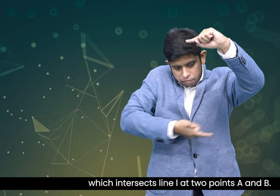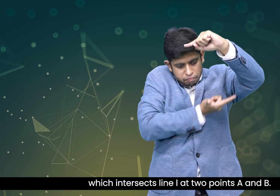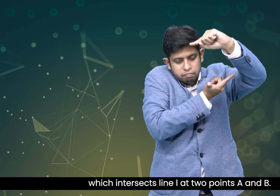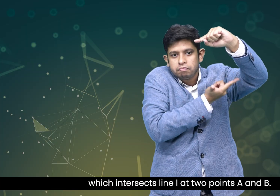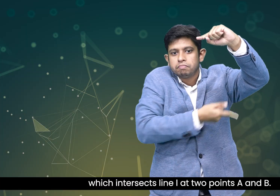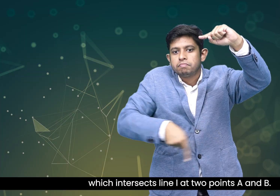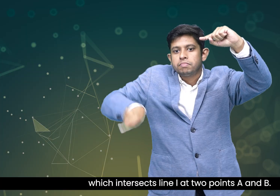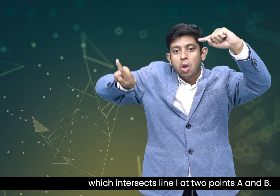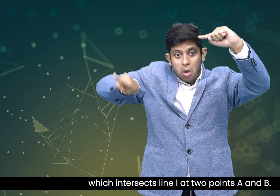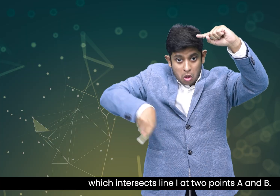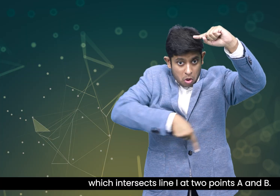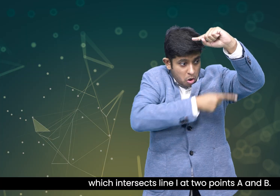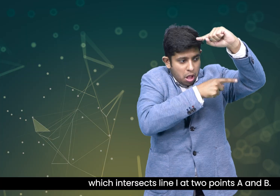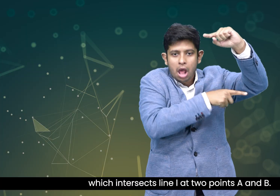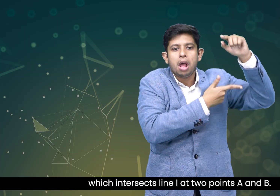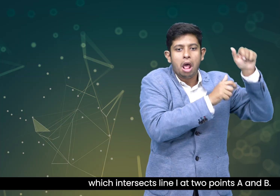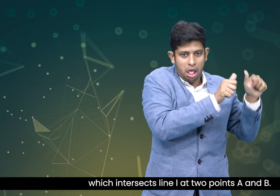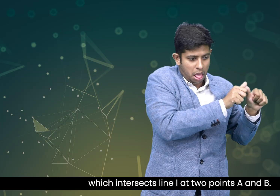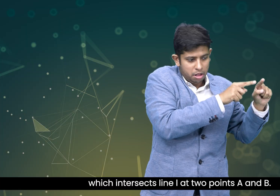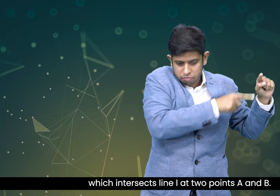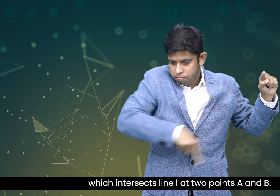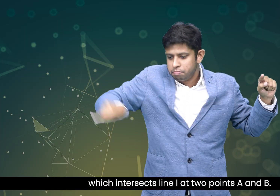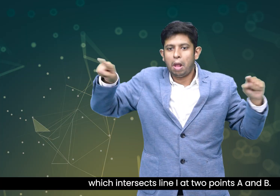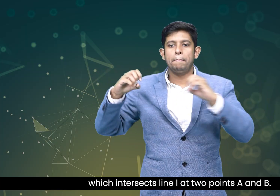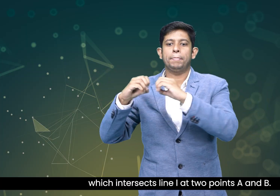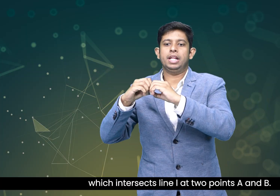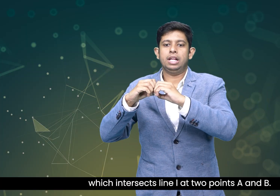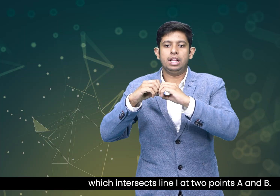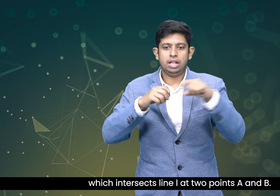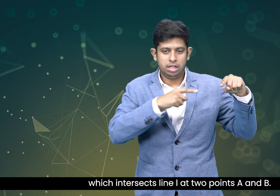intersects line L at 2 points, A and B.